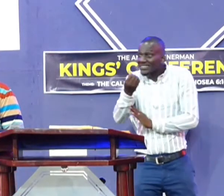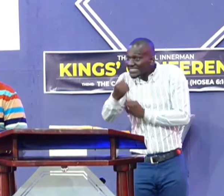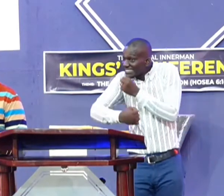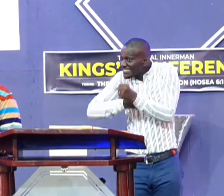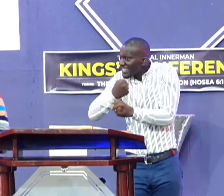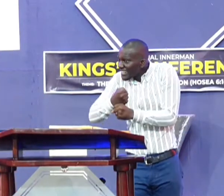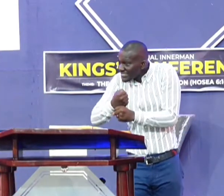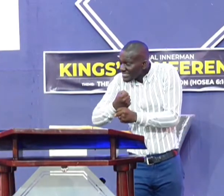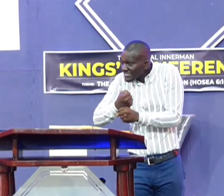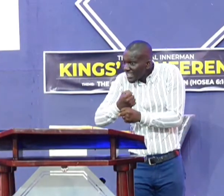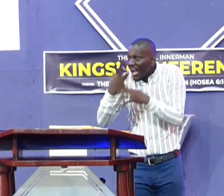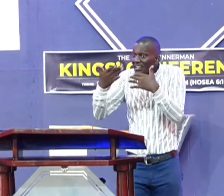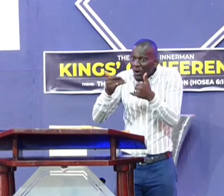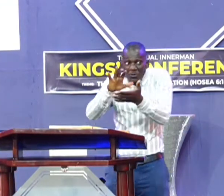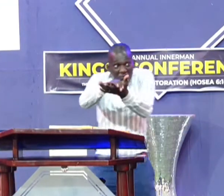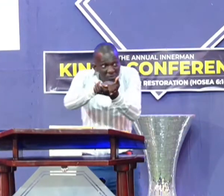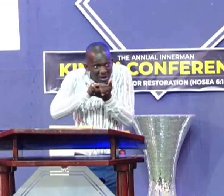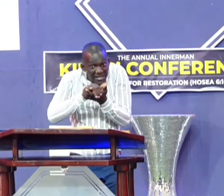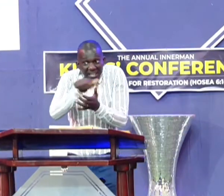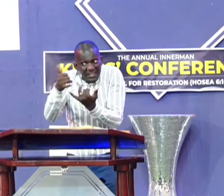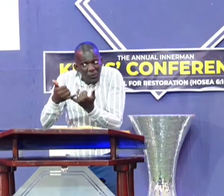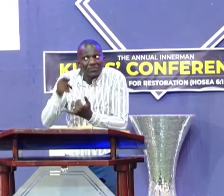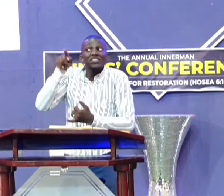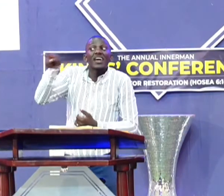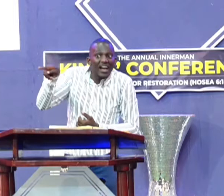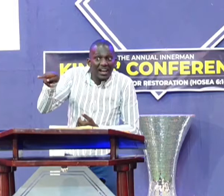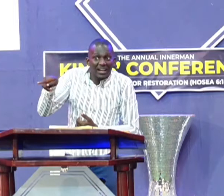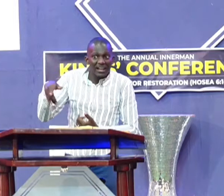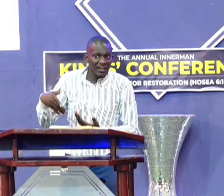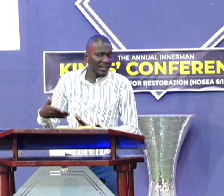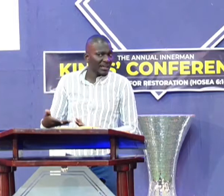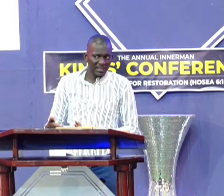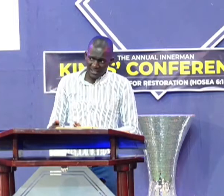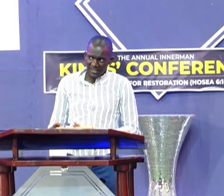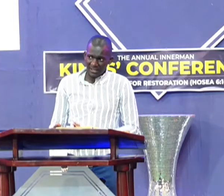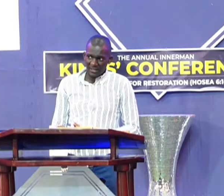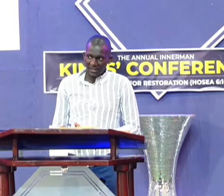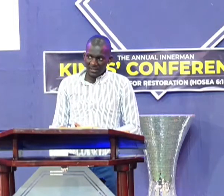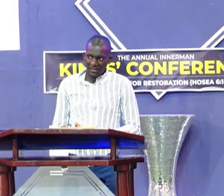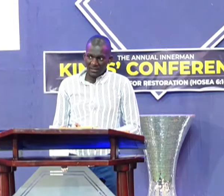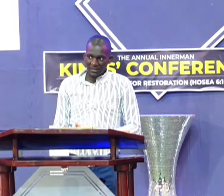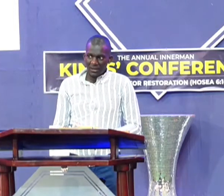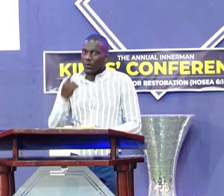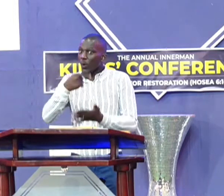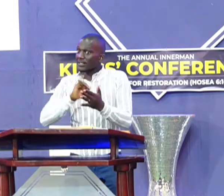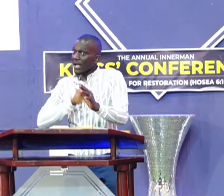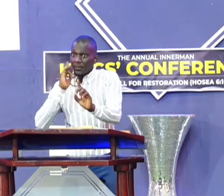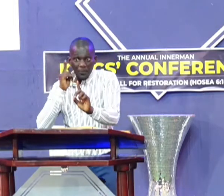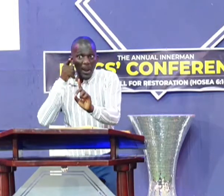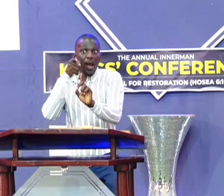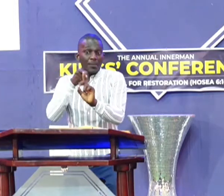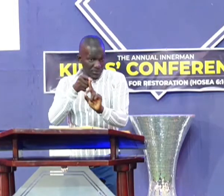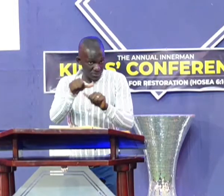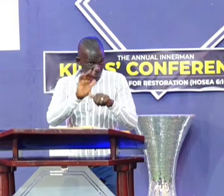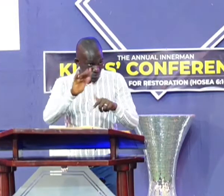they are six. Even you've married a woman there. What